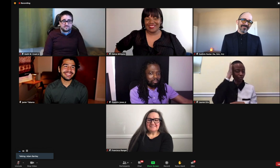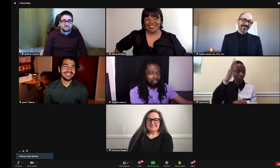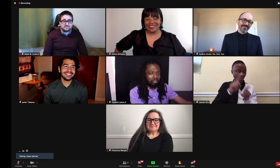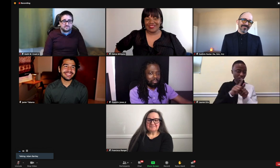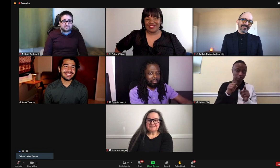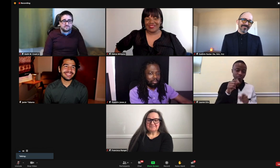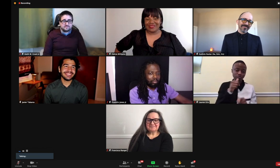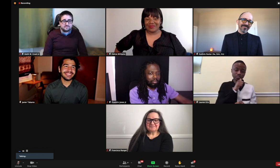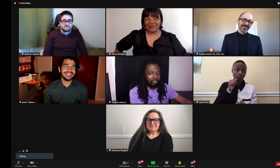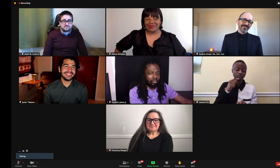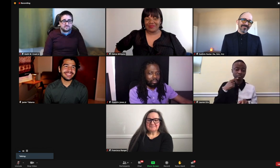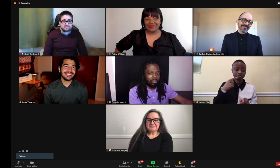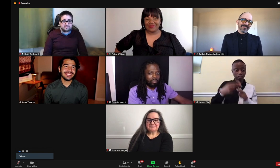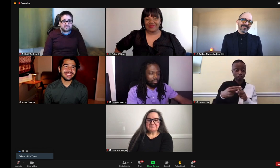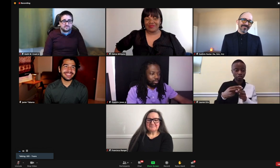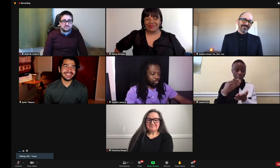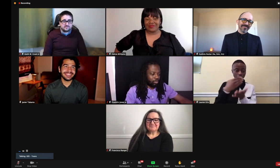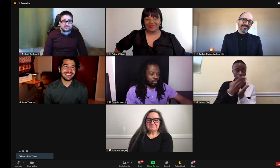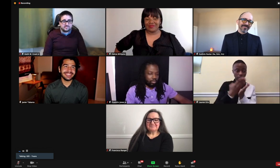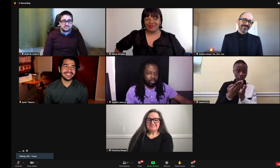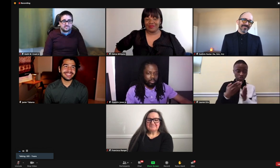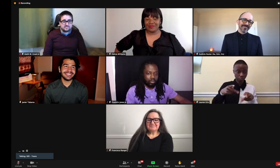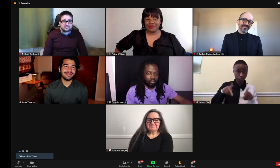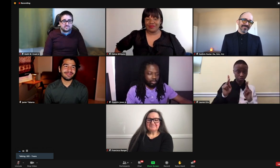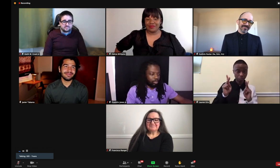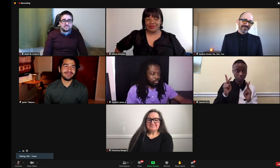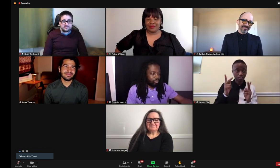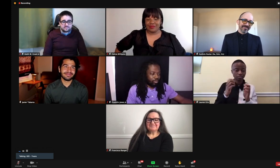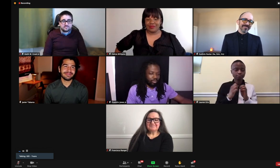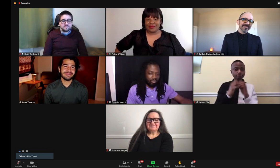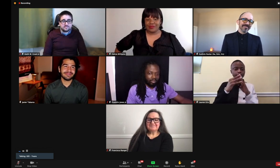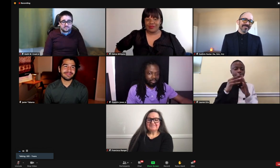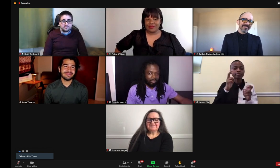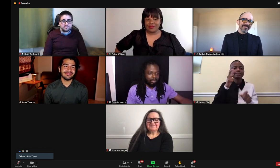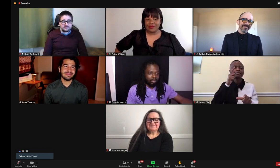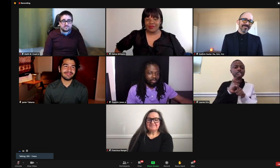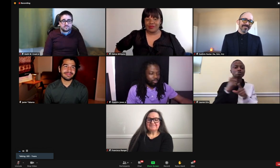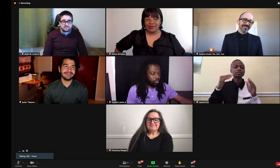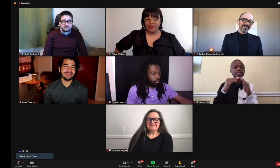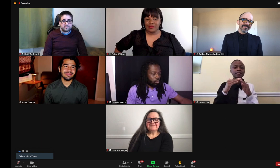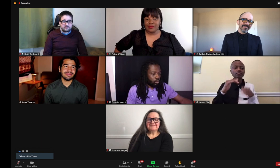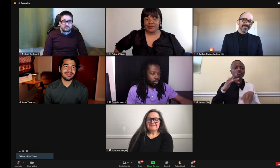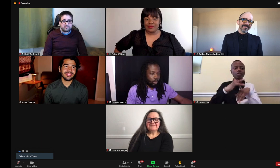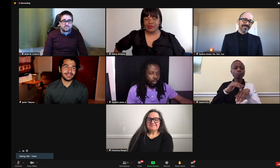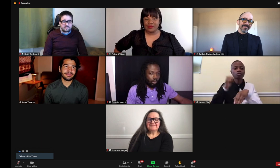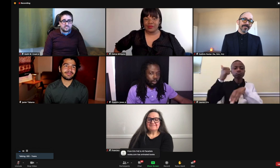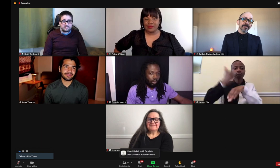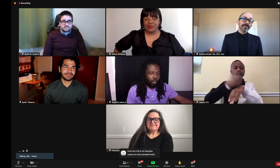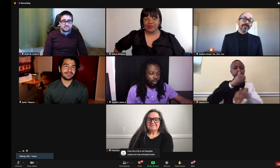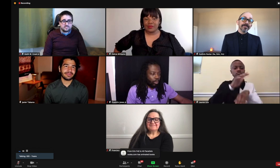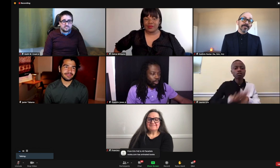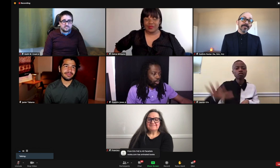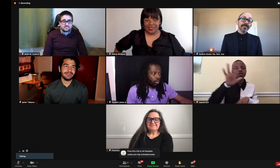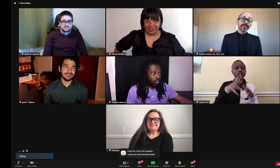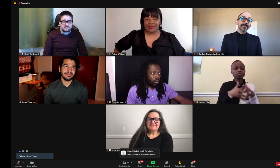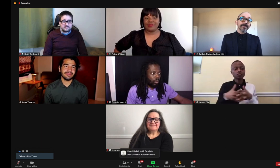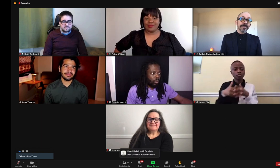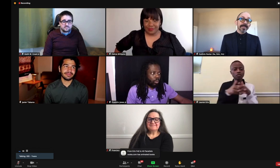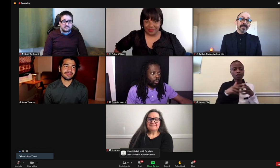Yeah, think, as Javier mentioned, know, budget permitting, maybe in the future we can set up, you know, a sister site or have